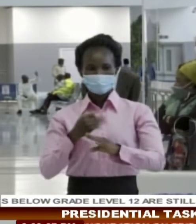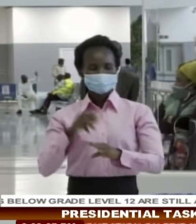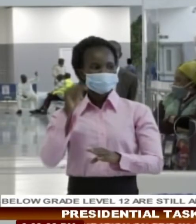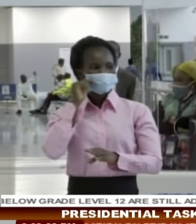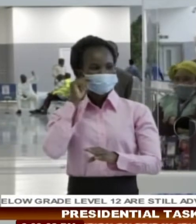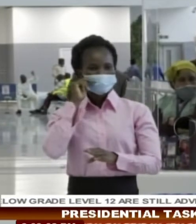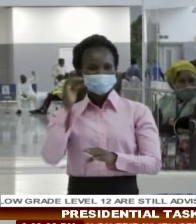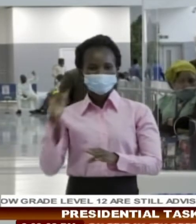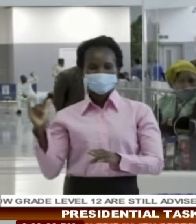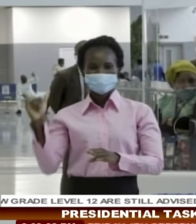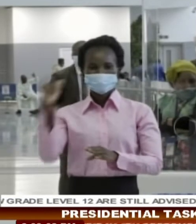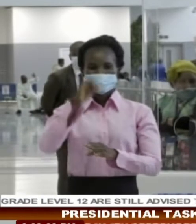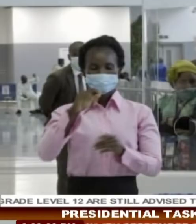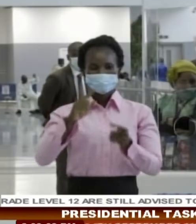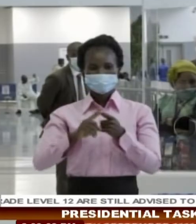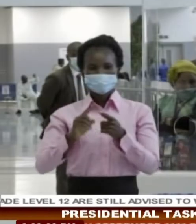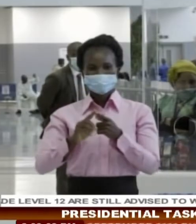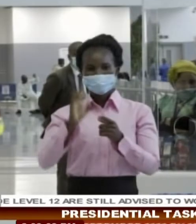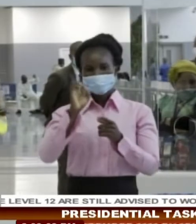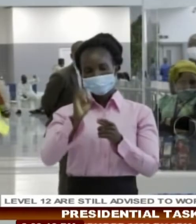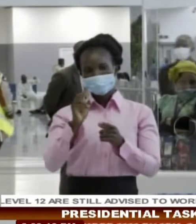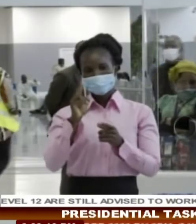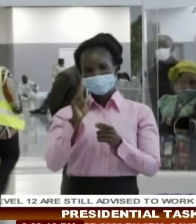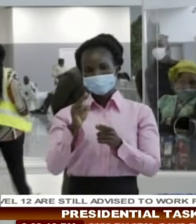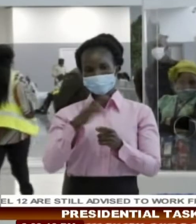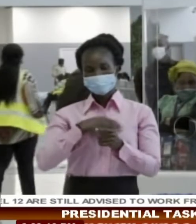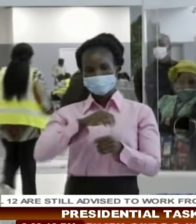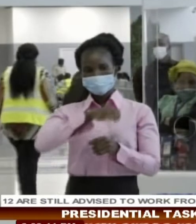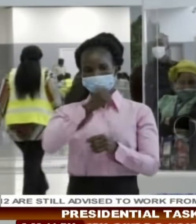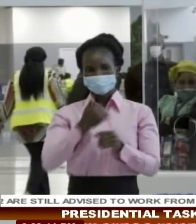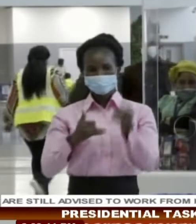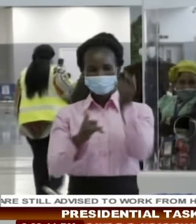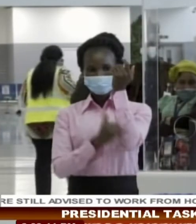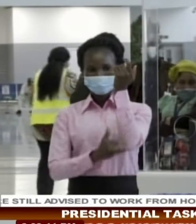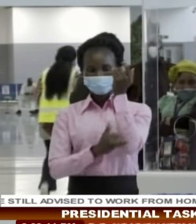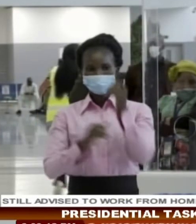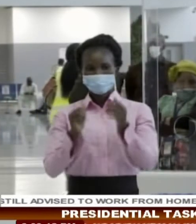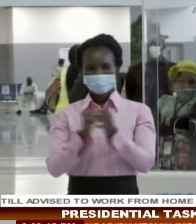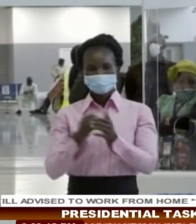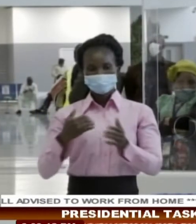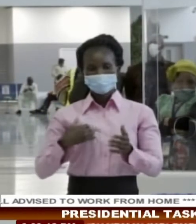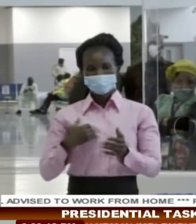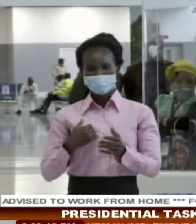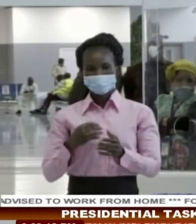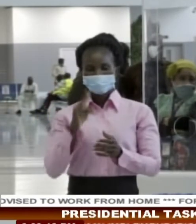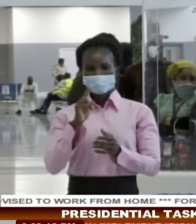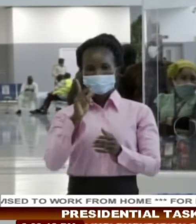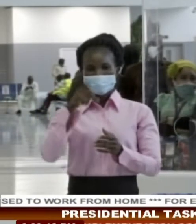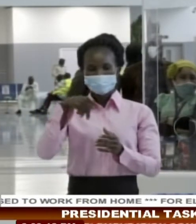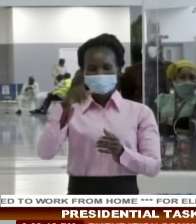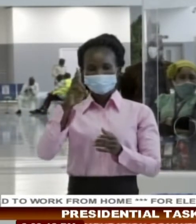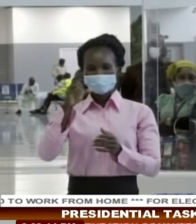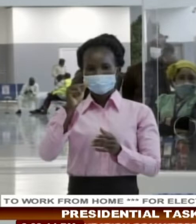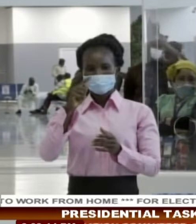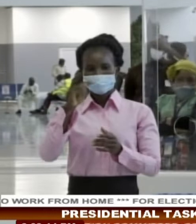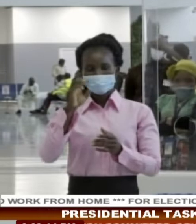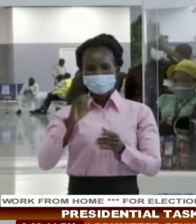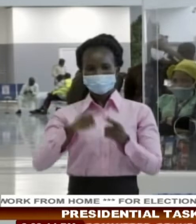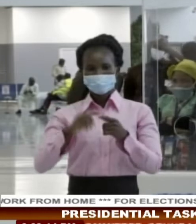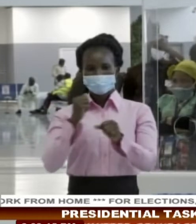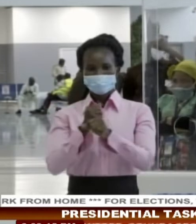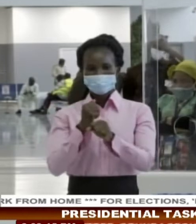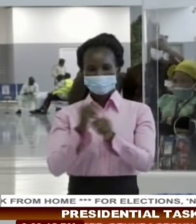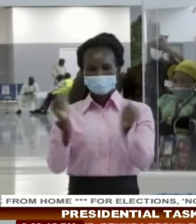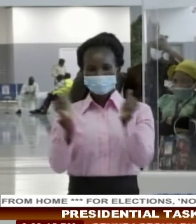Nigerians flying to the EU as well as other countries that have banned us. An update as to how we're working to get that